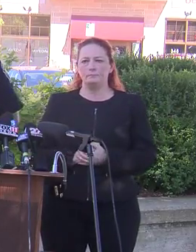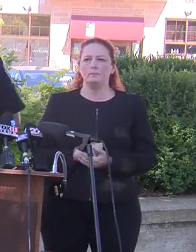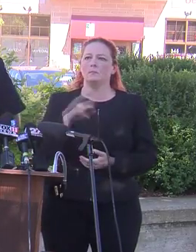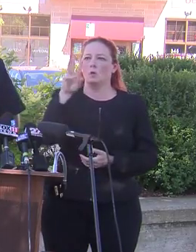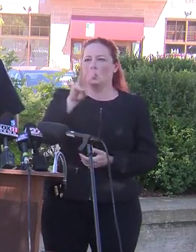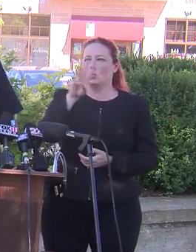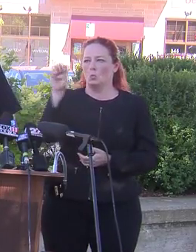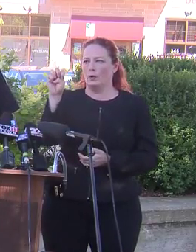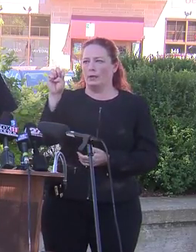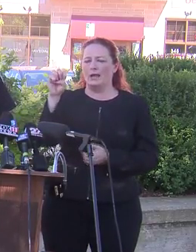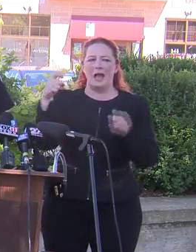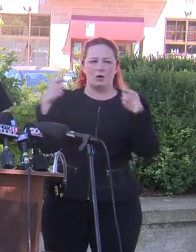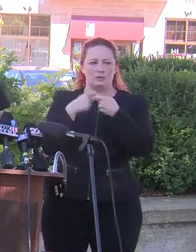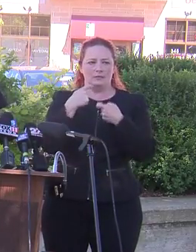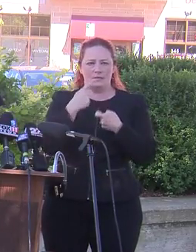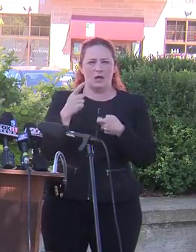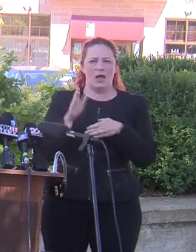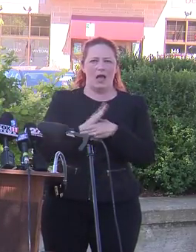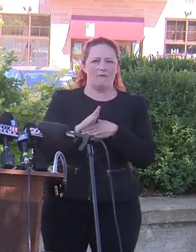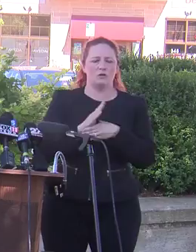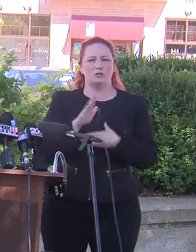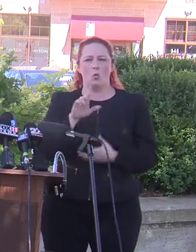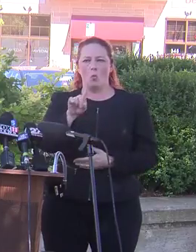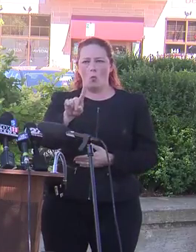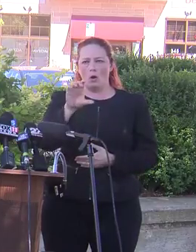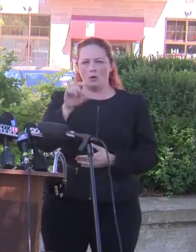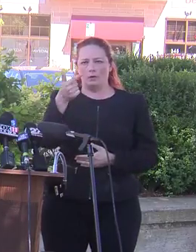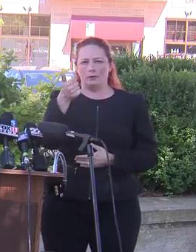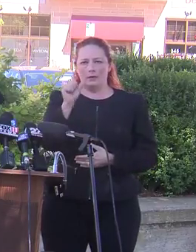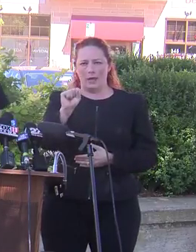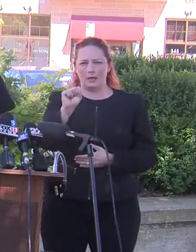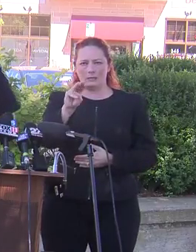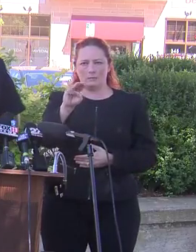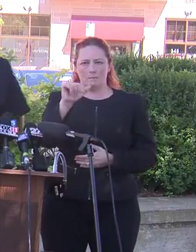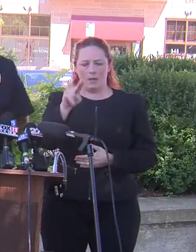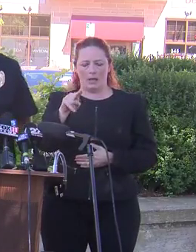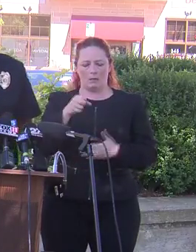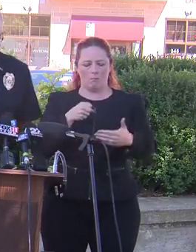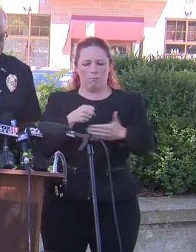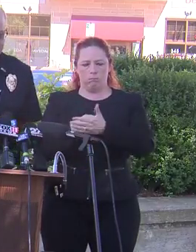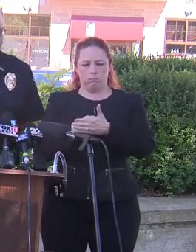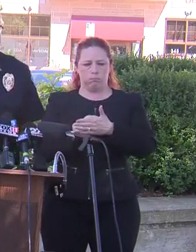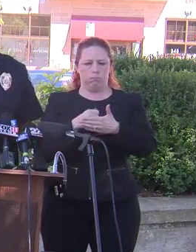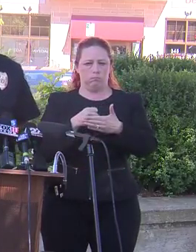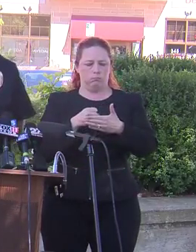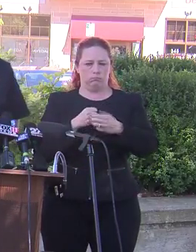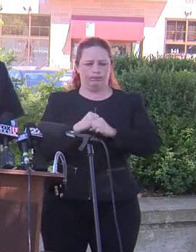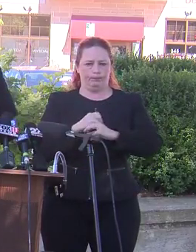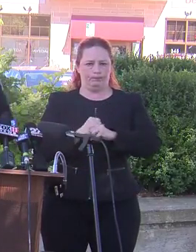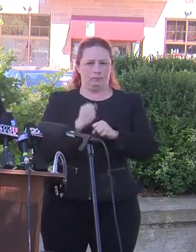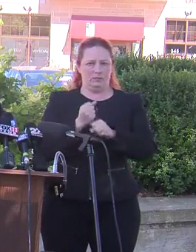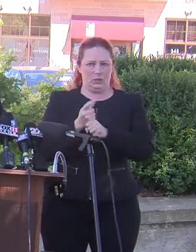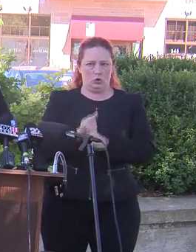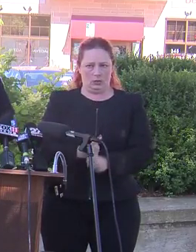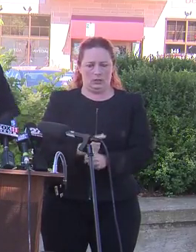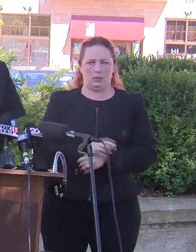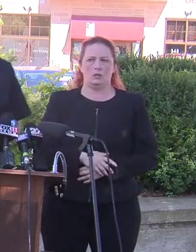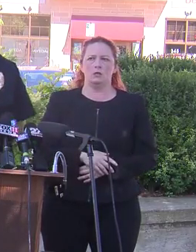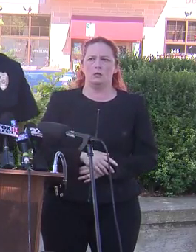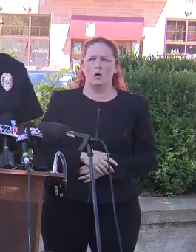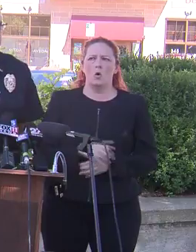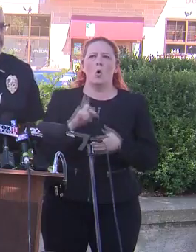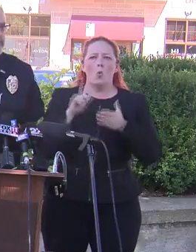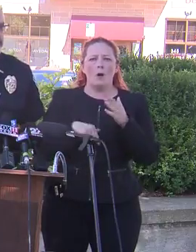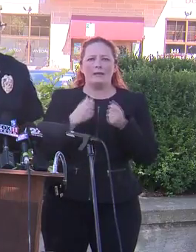on average, 100 gas mains are struck yearly. What can you tell the